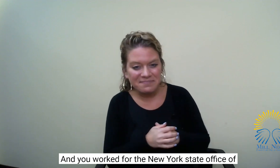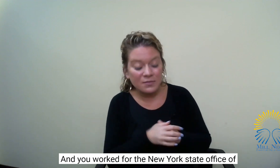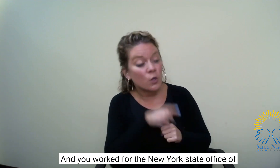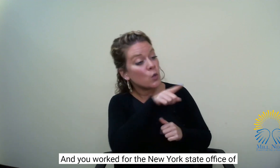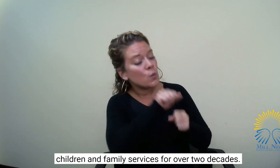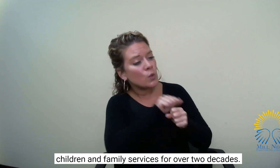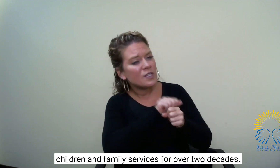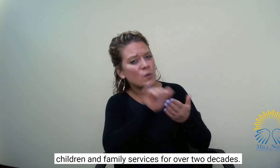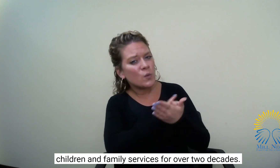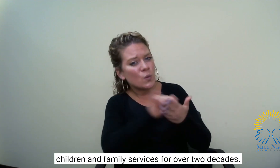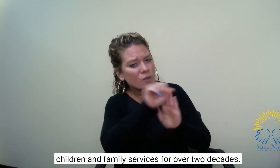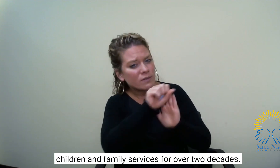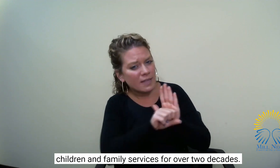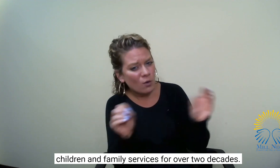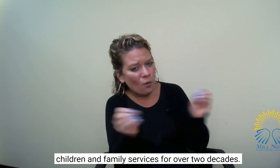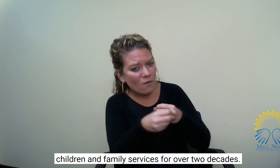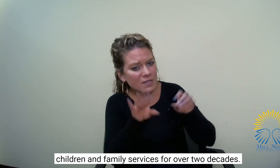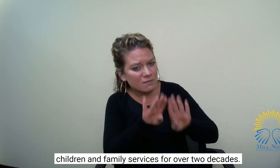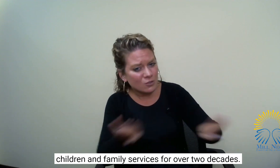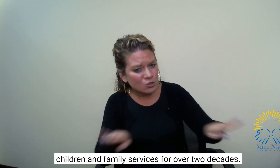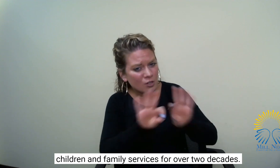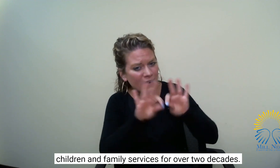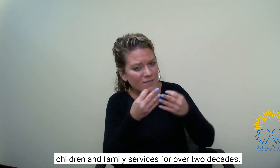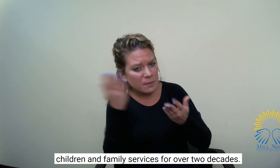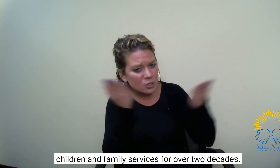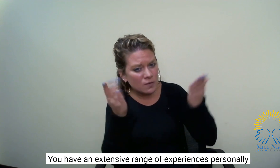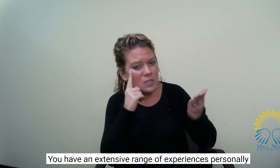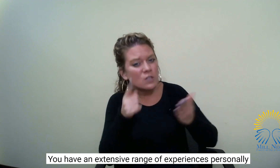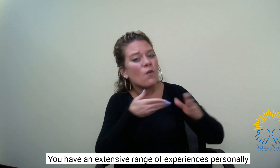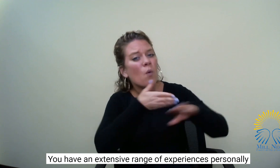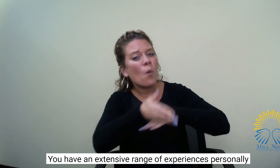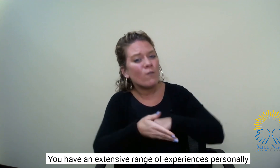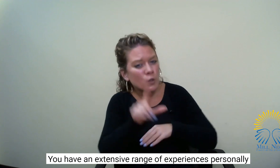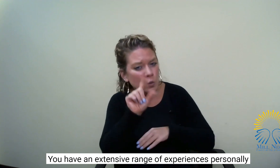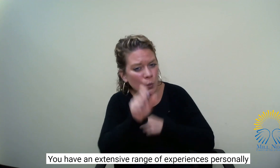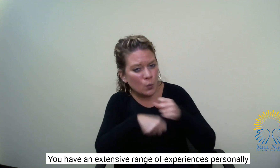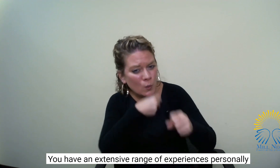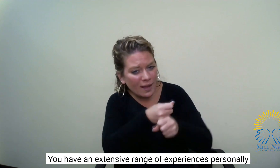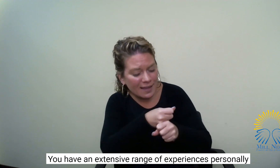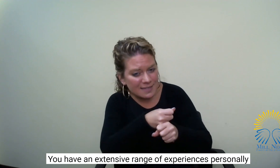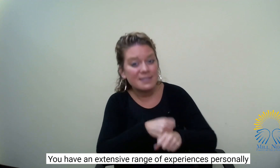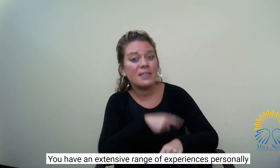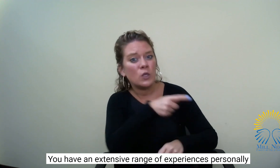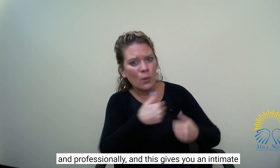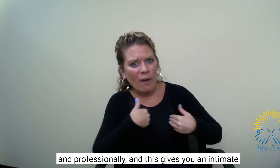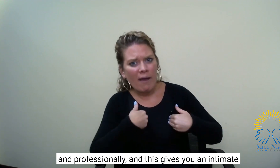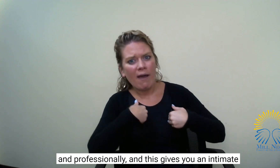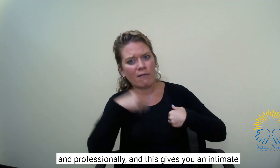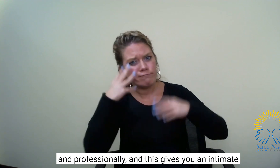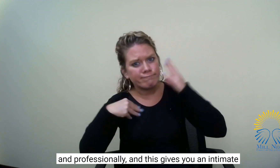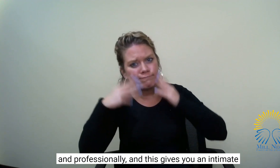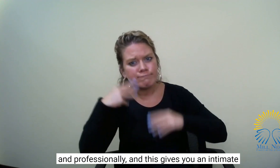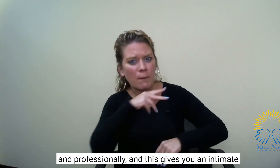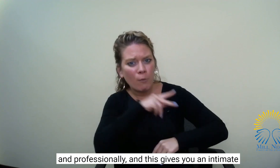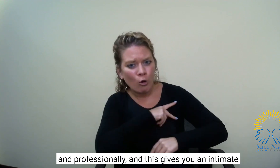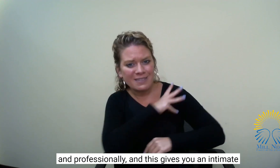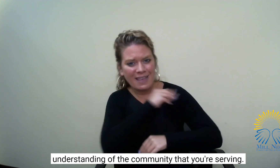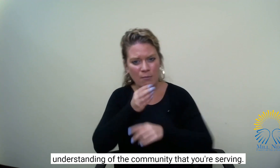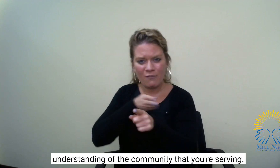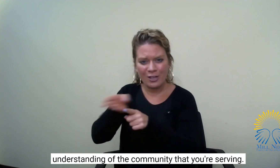Office of Children and Family Services for over 2 decades. You have an extensive range of experiences personally and professionally, and this gives you an intimate understanding